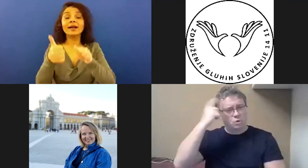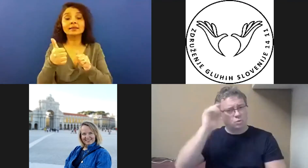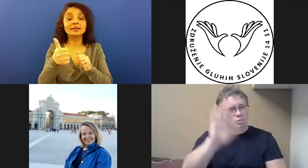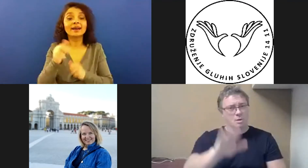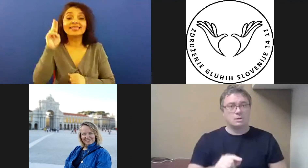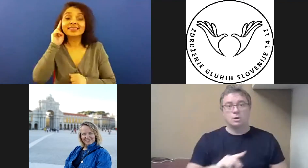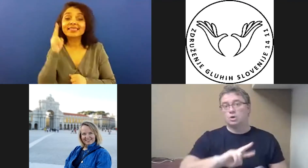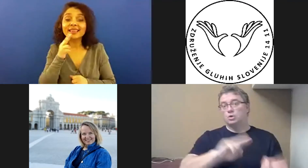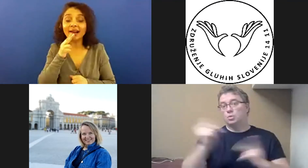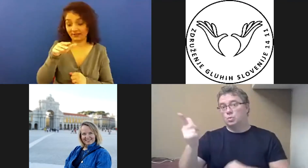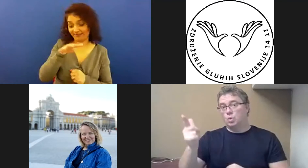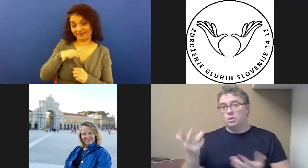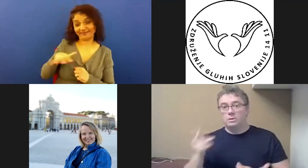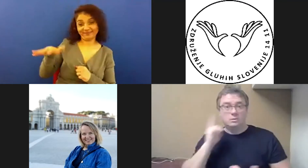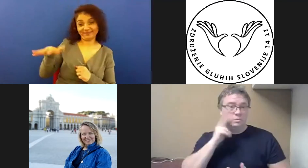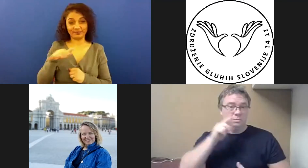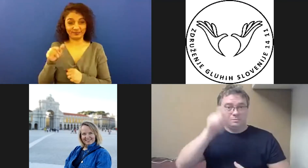physically.